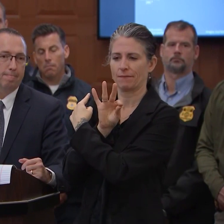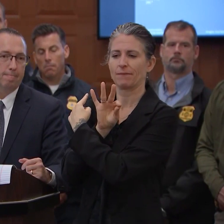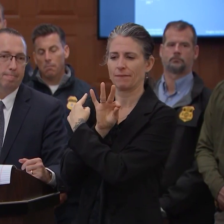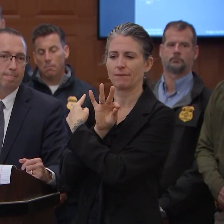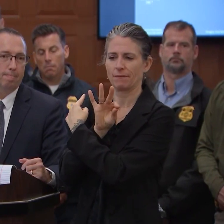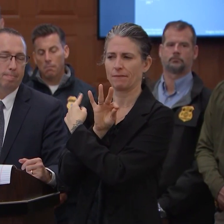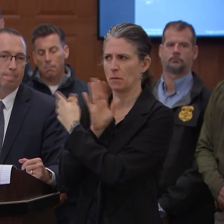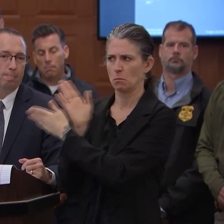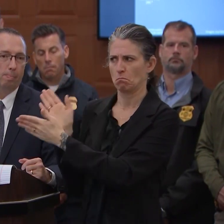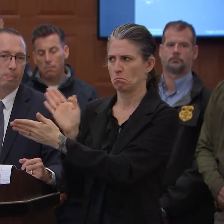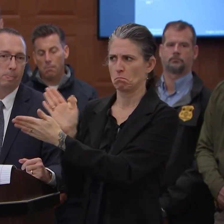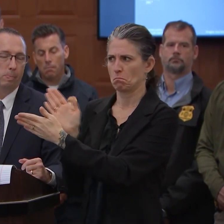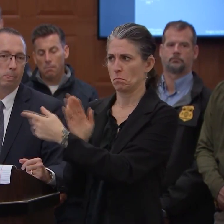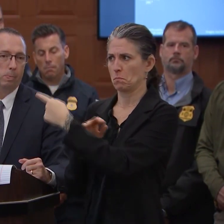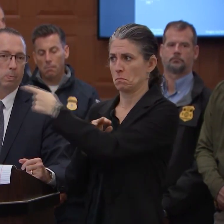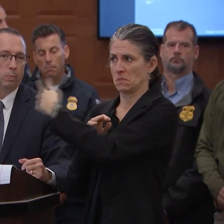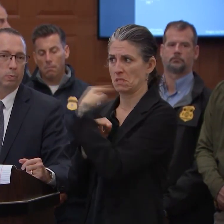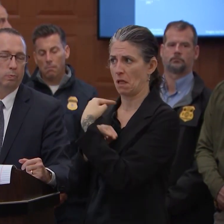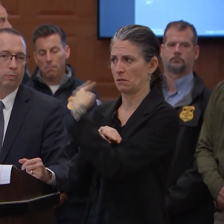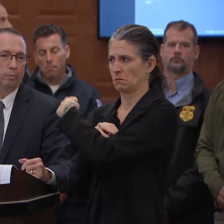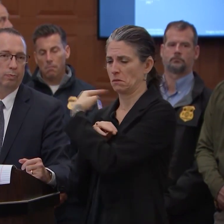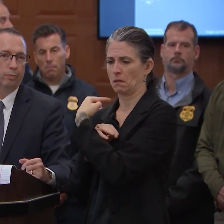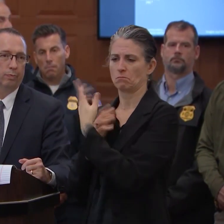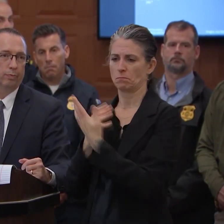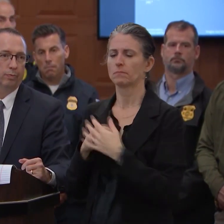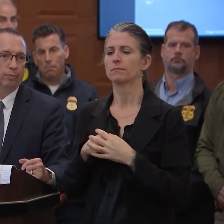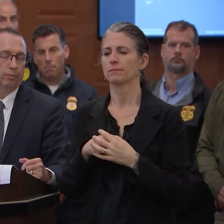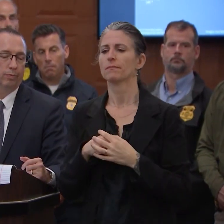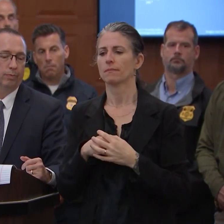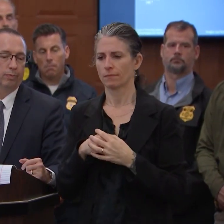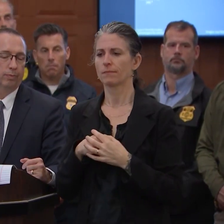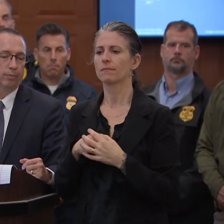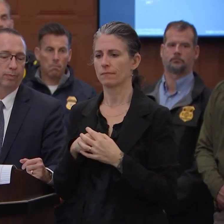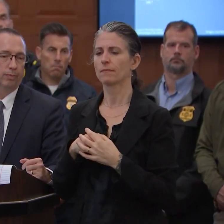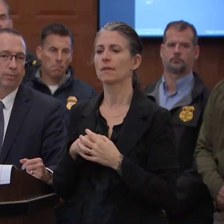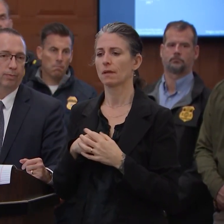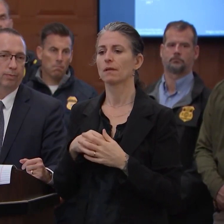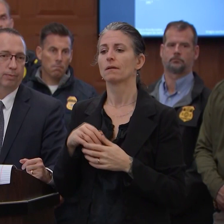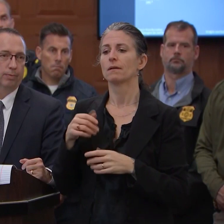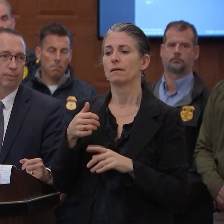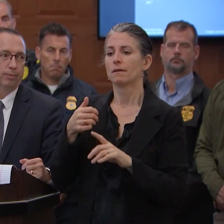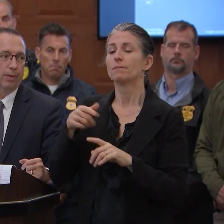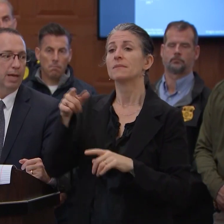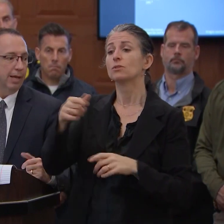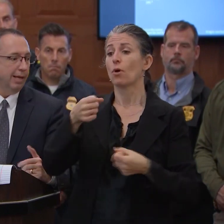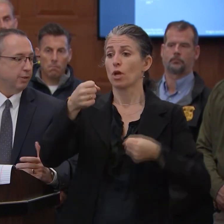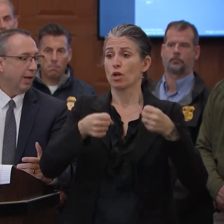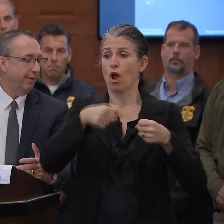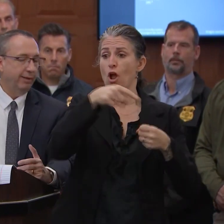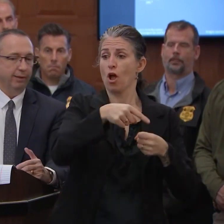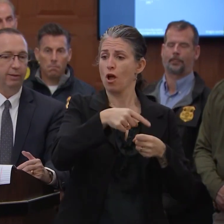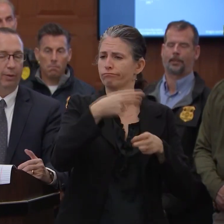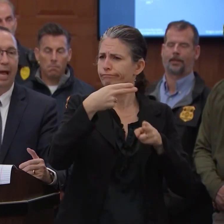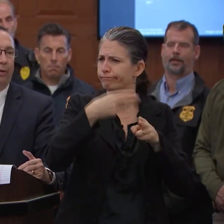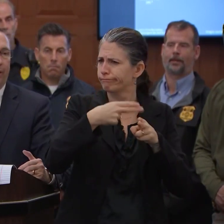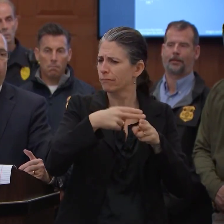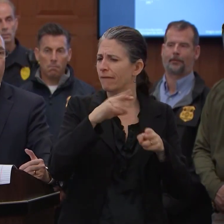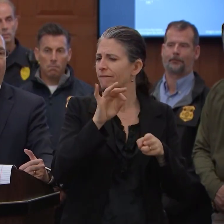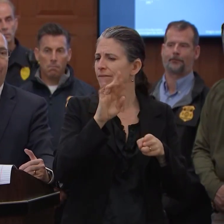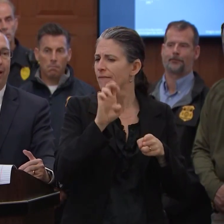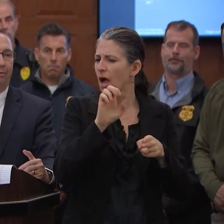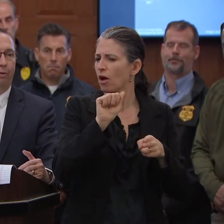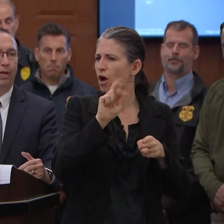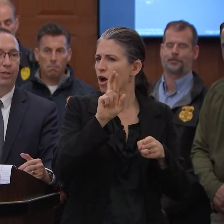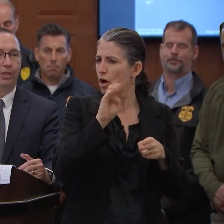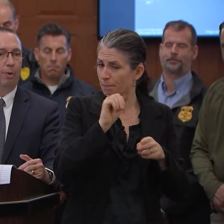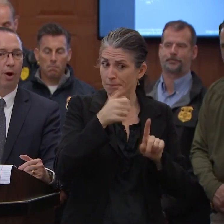the make and model of each of the three firearms that were recovered and whether part obtained it legally? So I think that the reality is that we'll